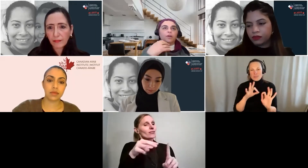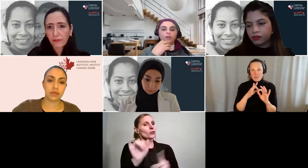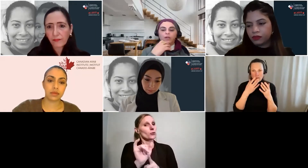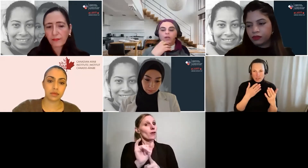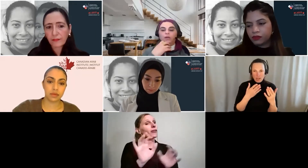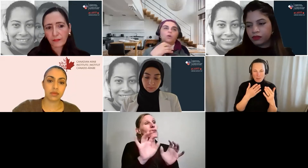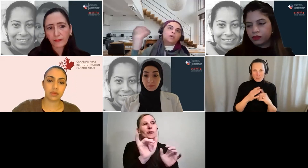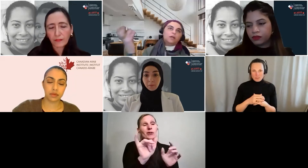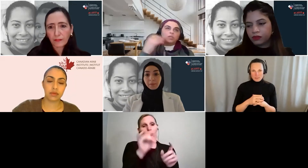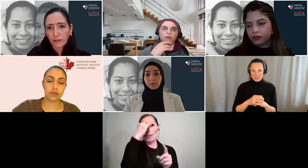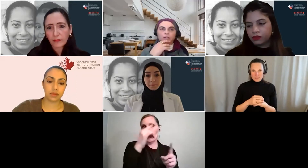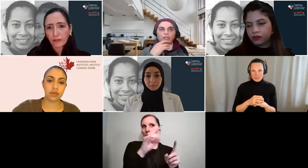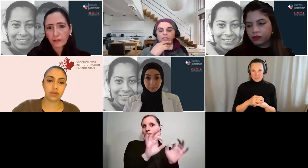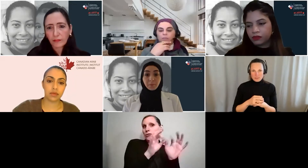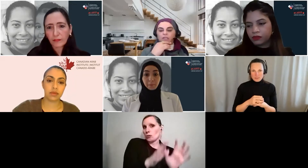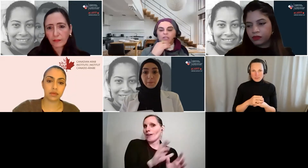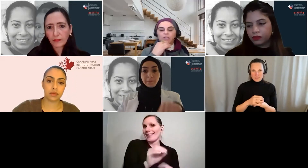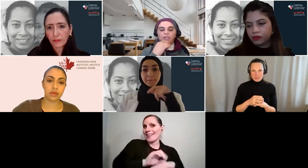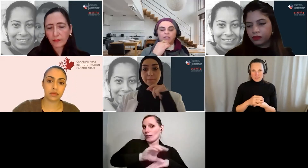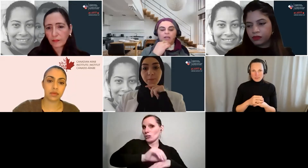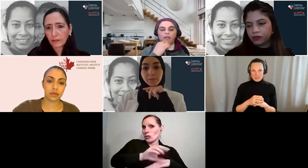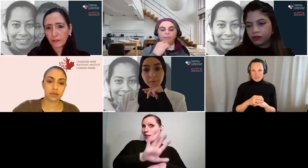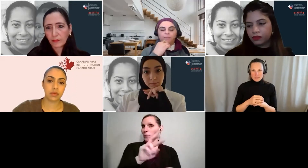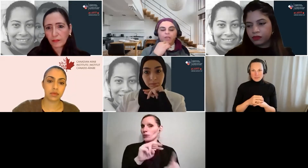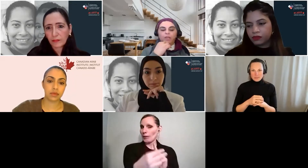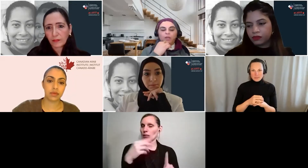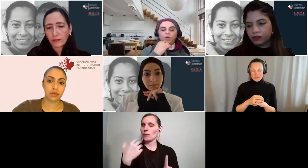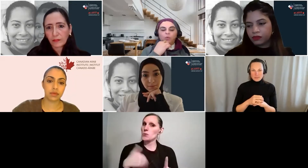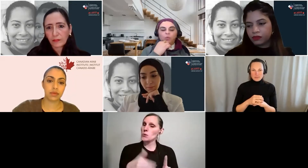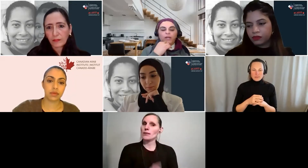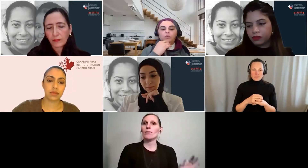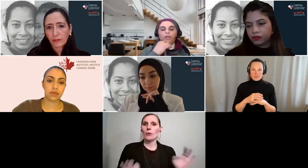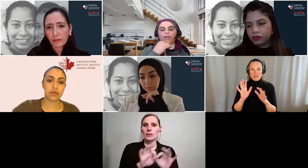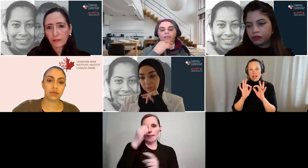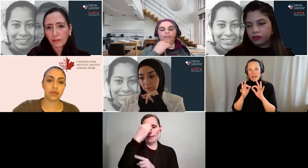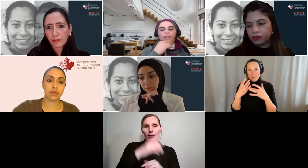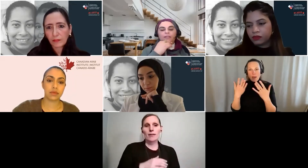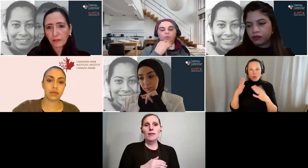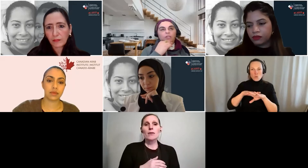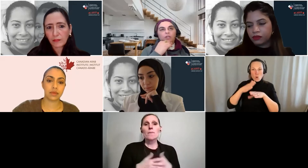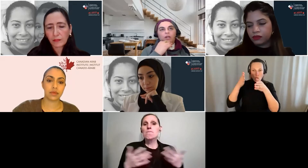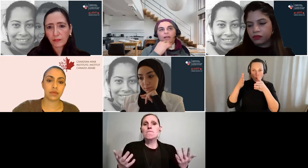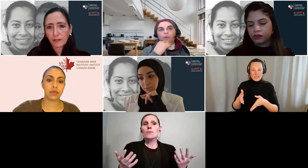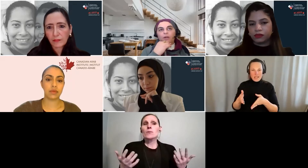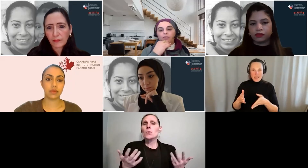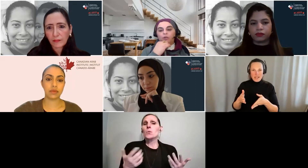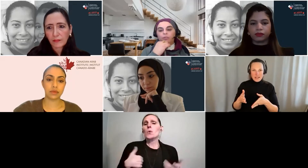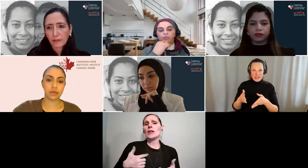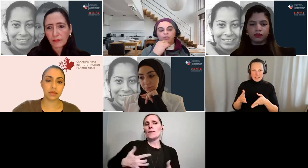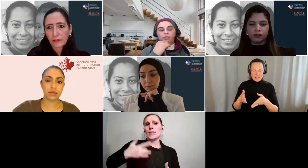interpreter or the counselor in some instances. What is working at that end and what is not? How